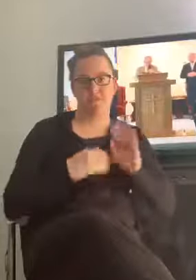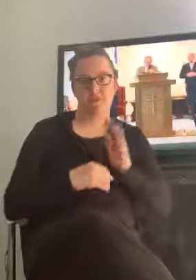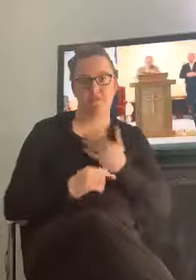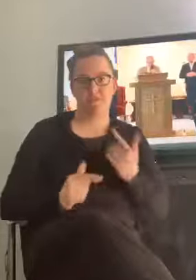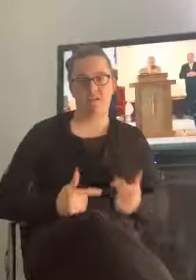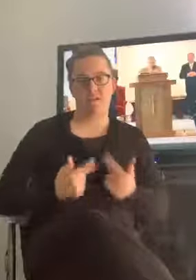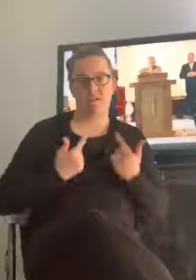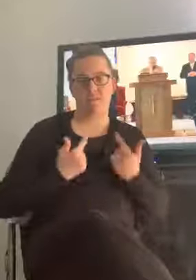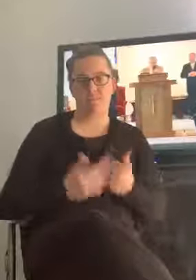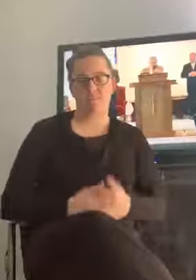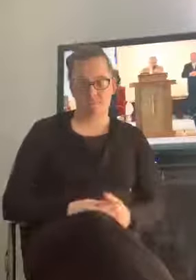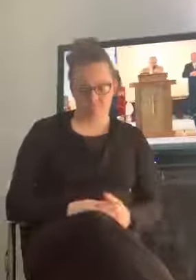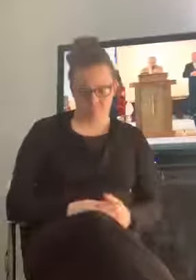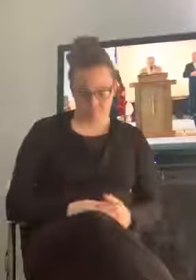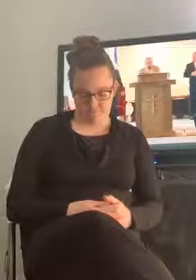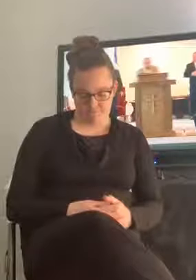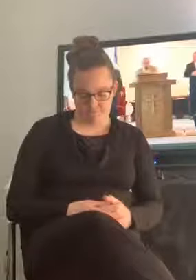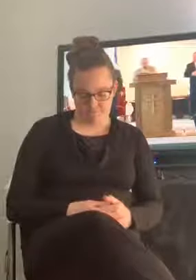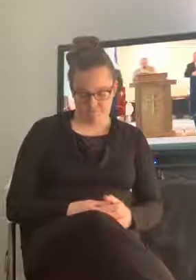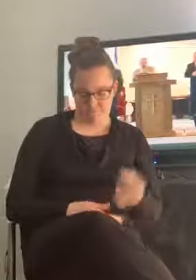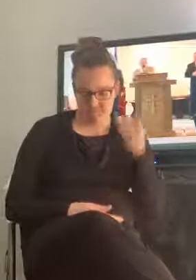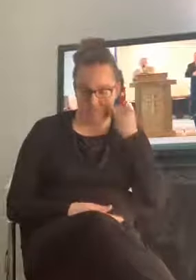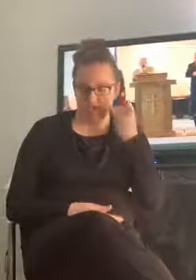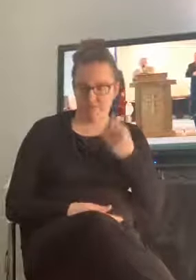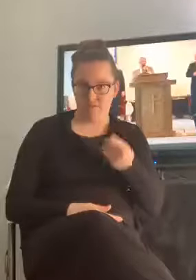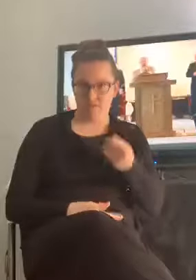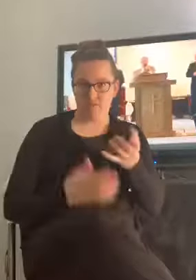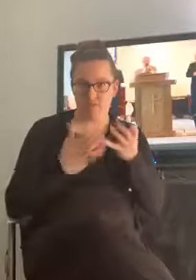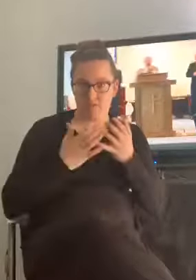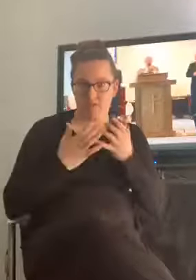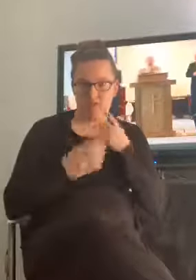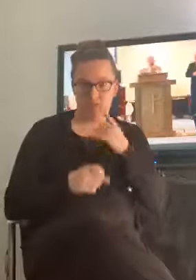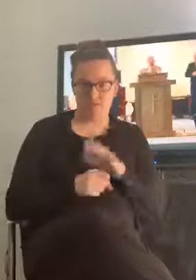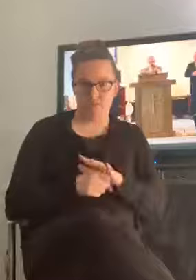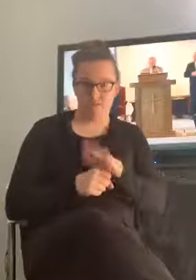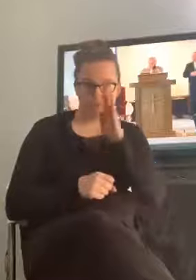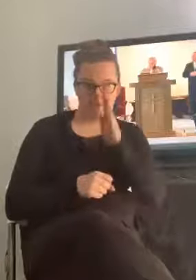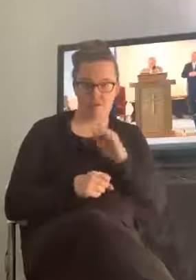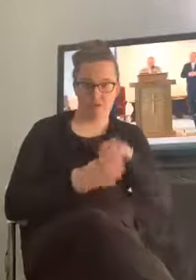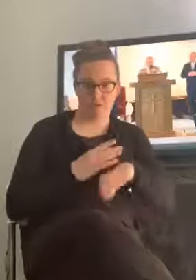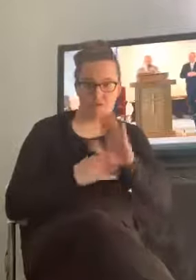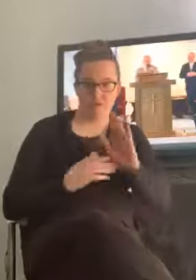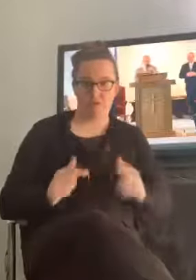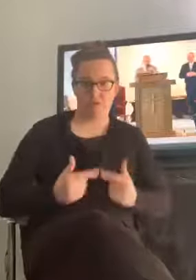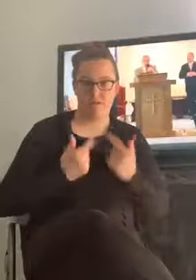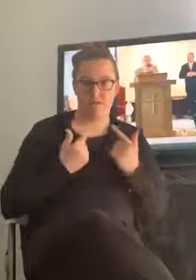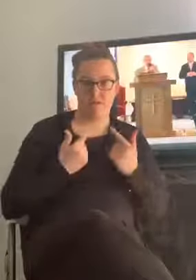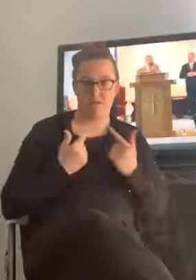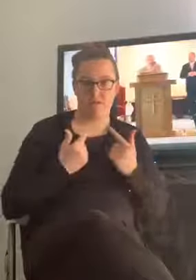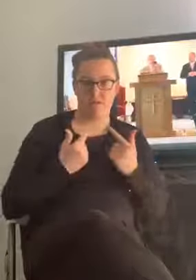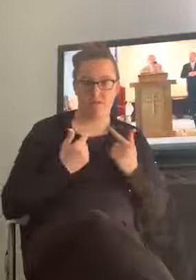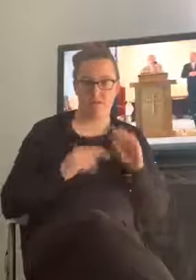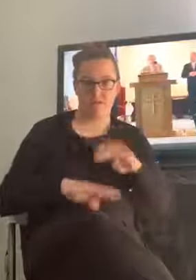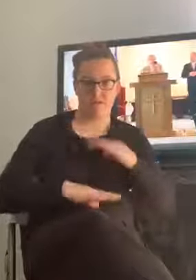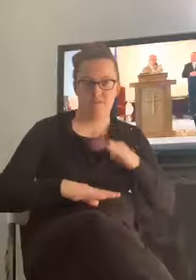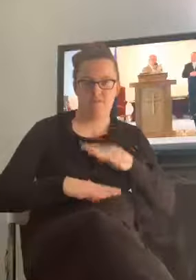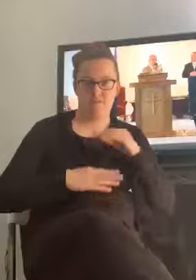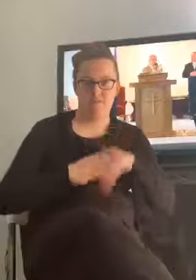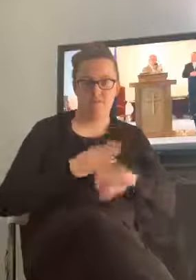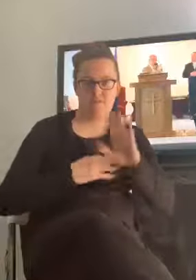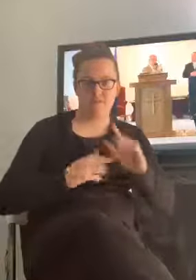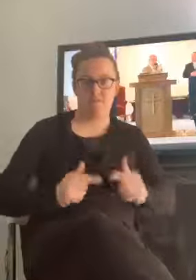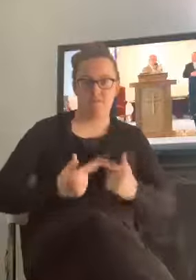lives. That's right. If you want the promise of God to be fulfilled in your life, you need to